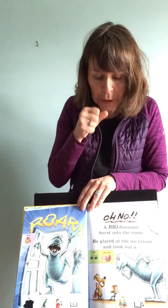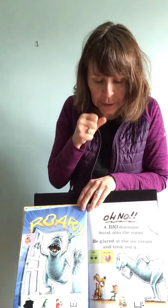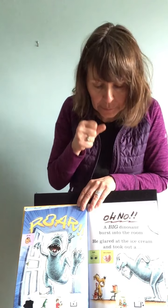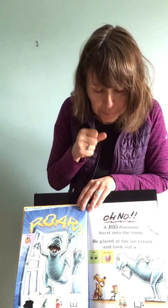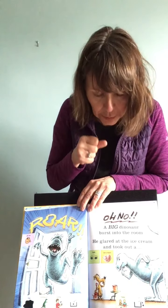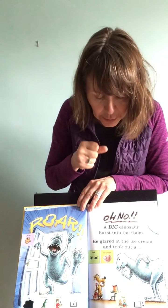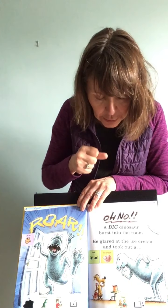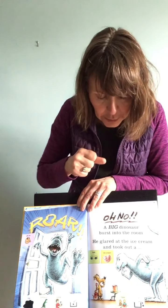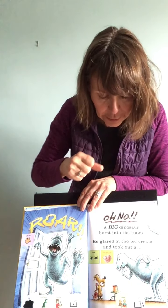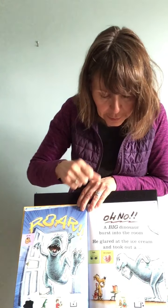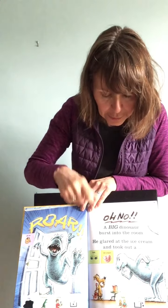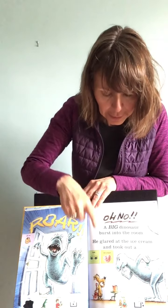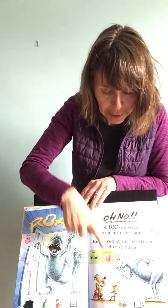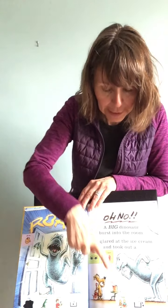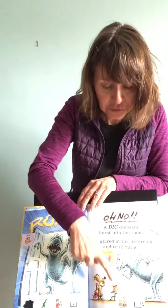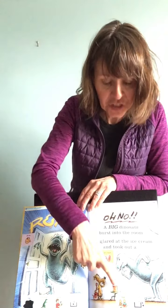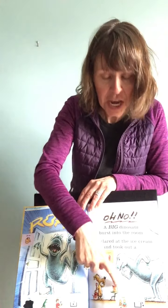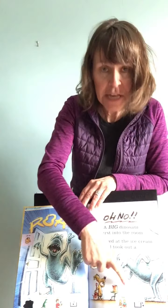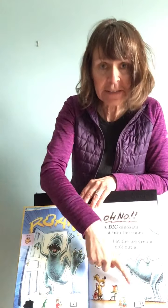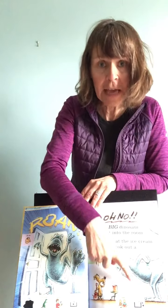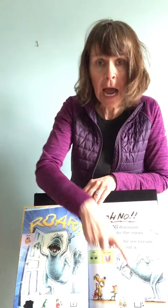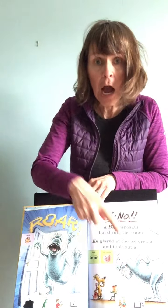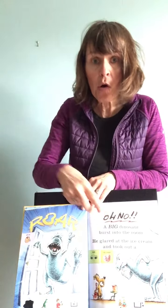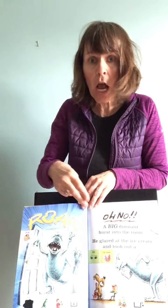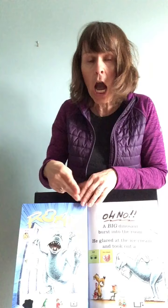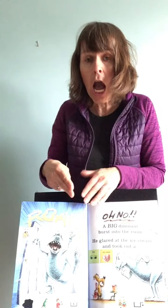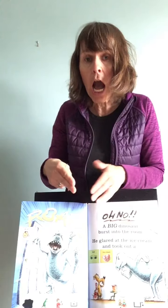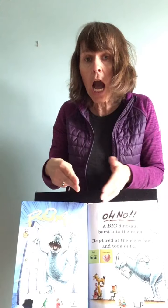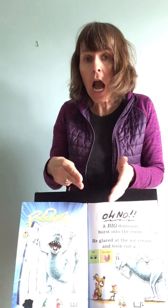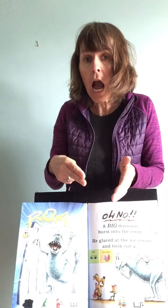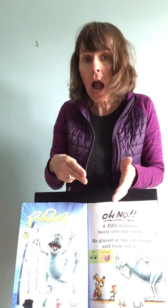cream and takes out a...